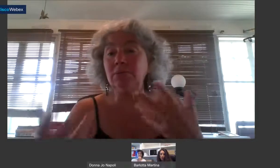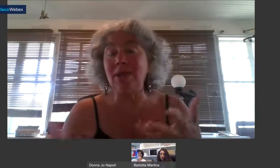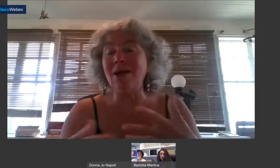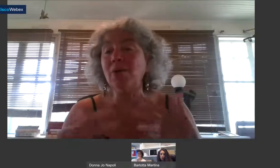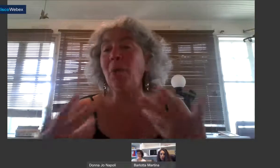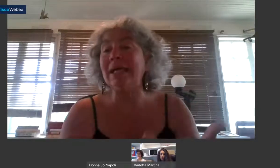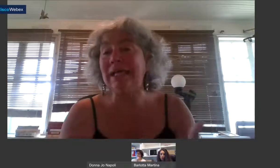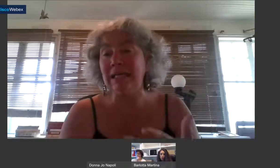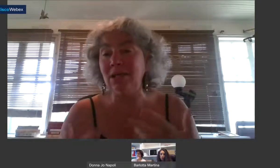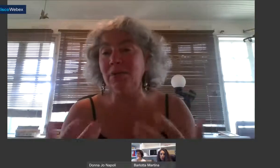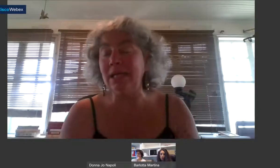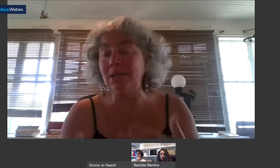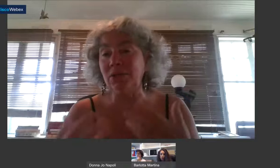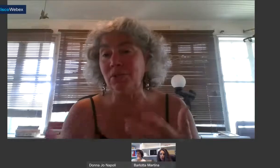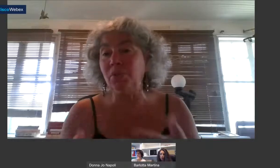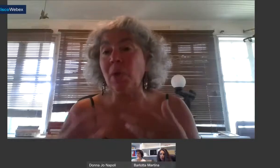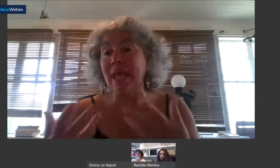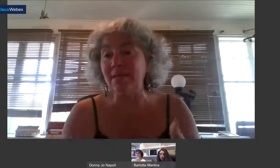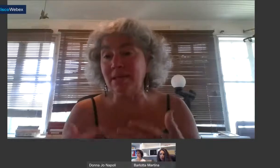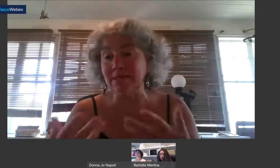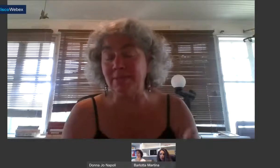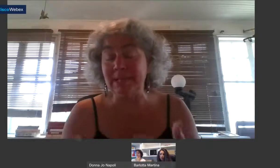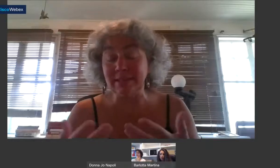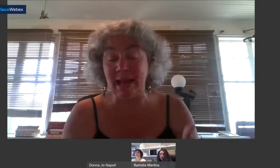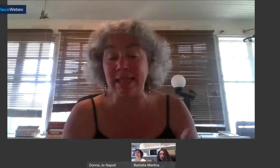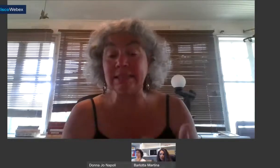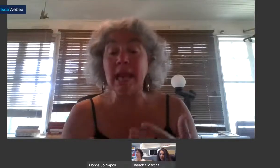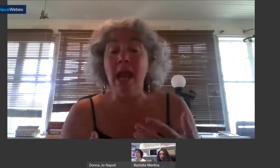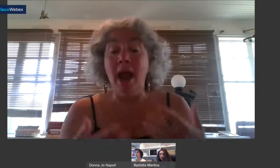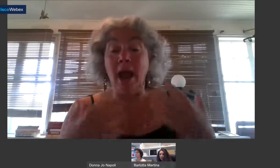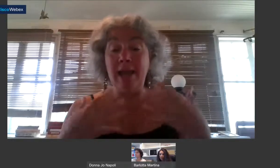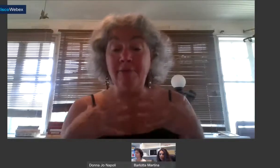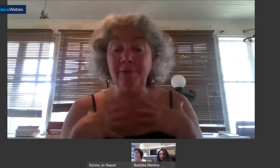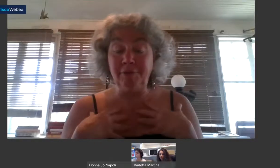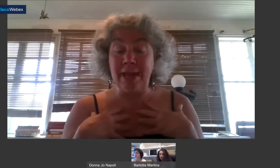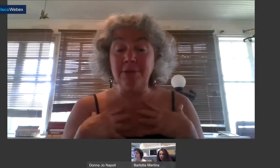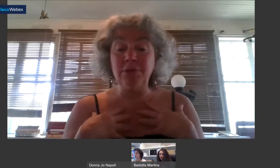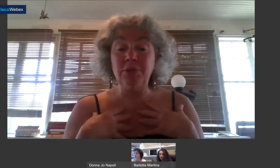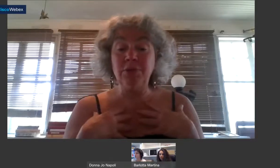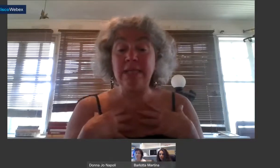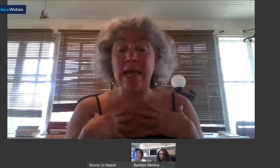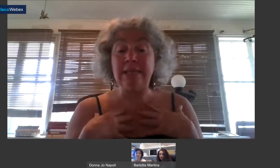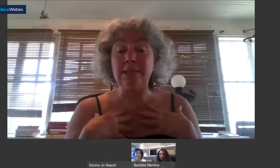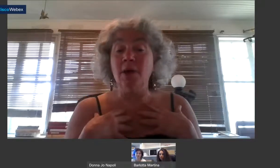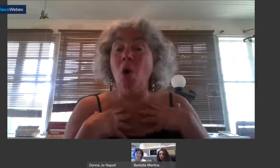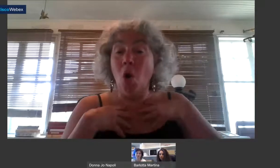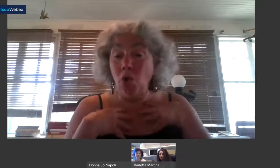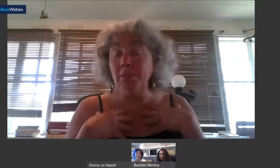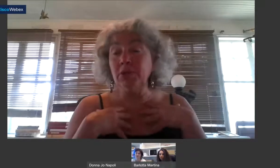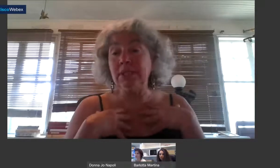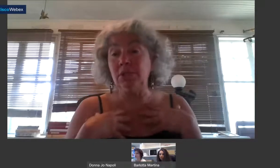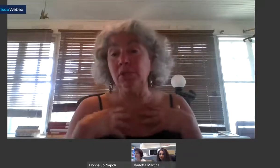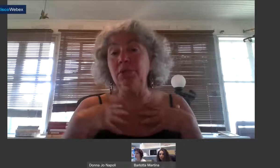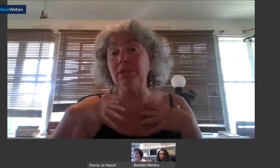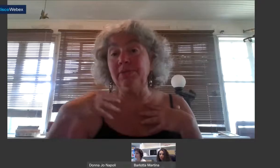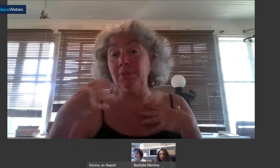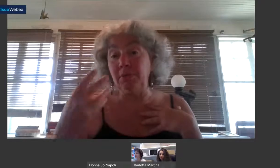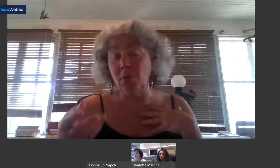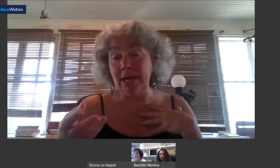how quickly you get into the way that somebody signs. I have a friend who signs almost exclusively with one